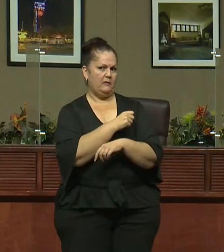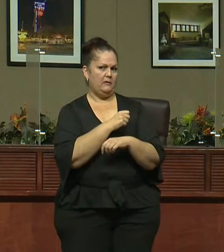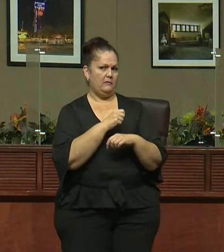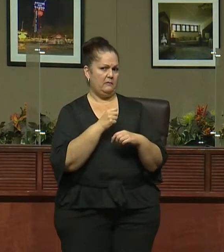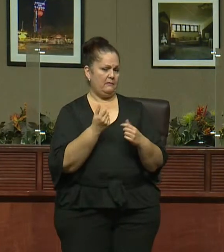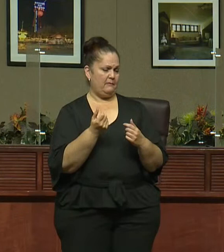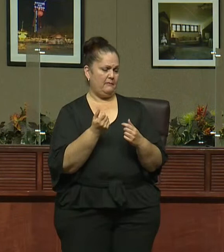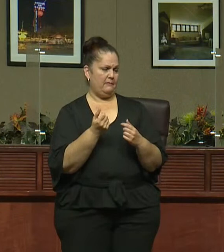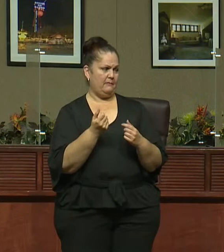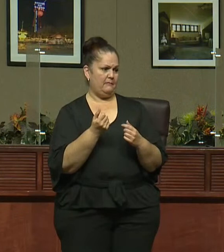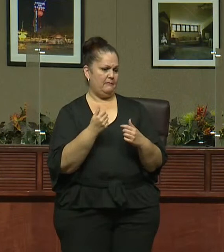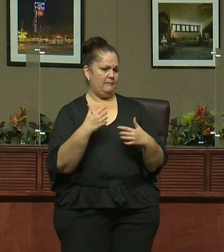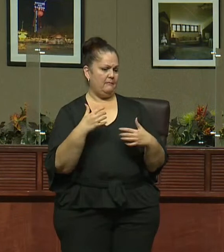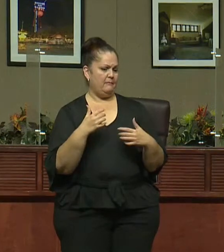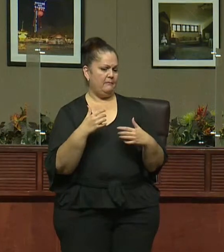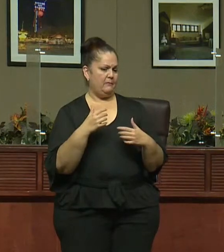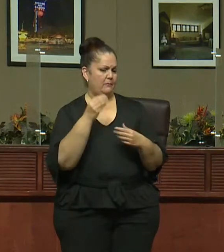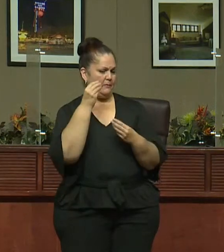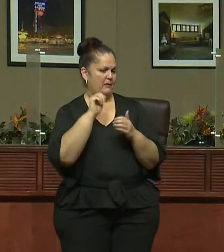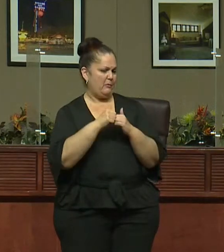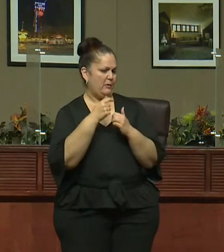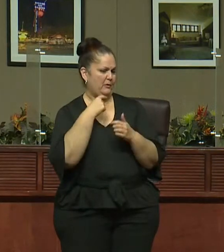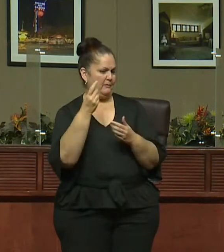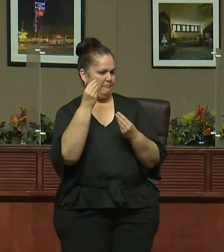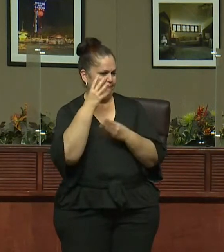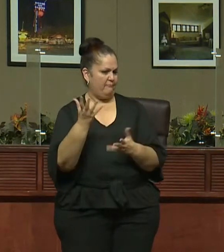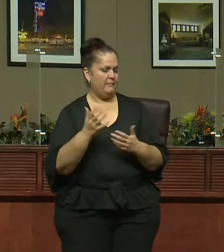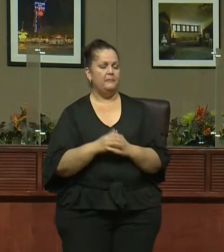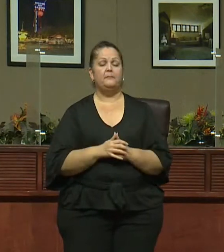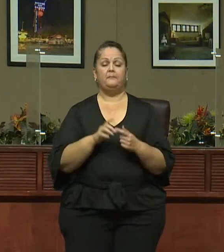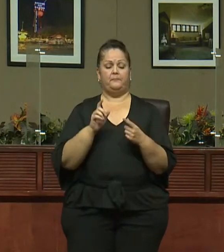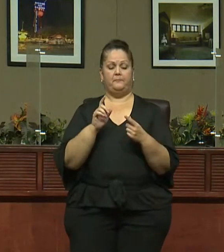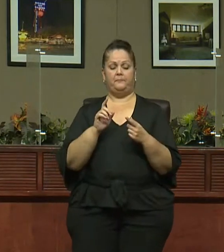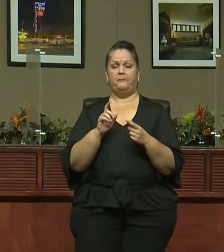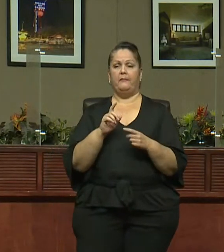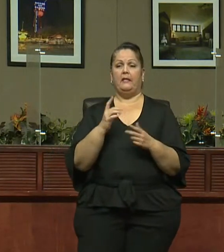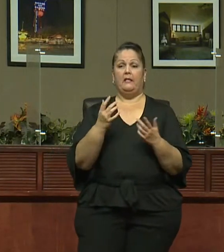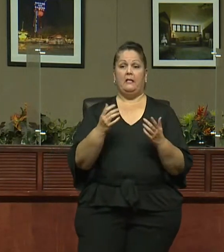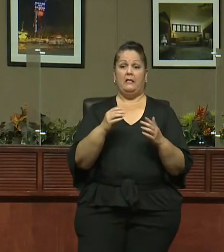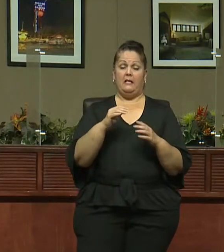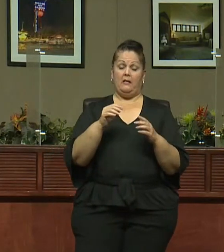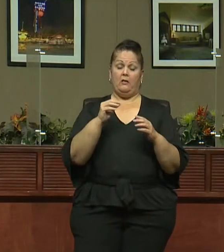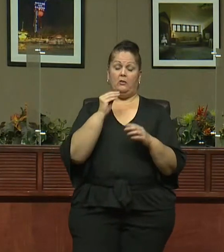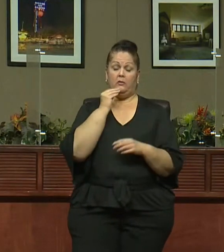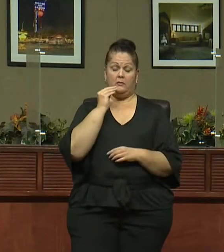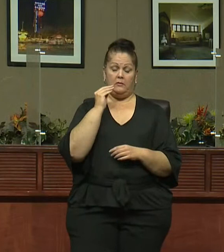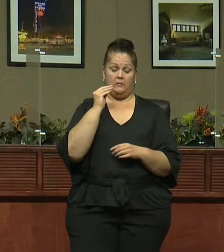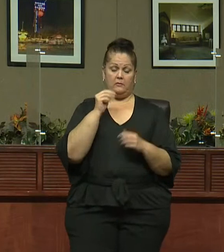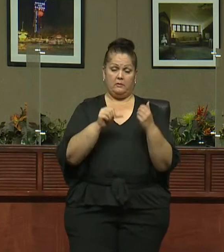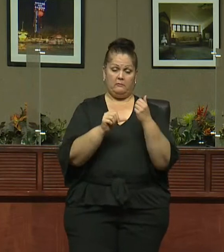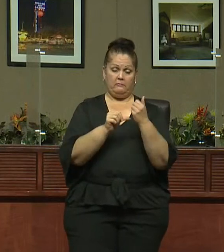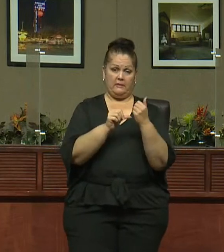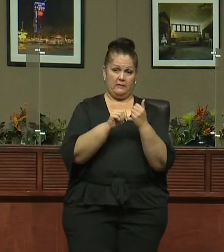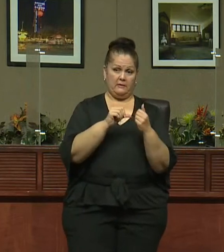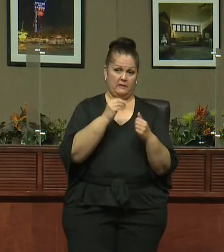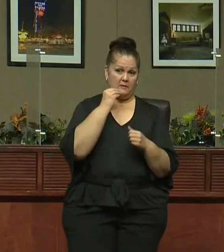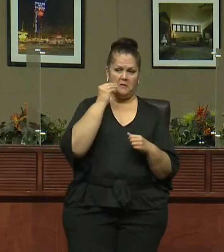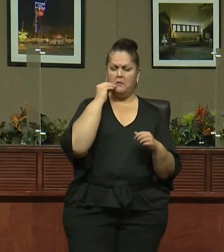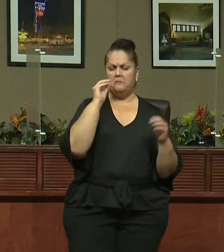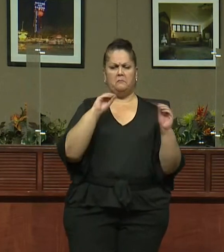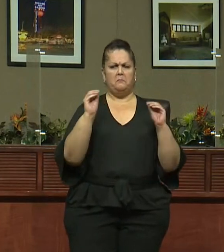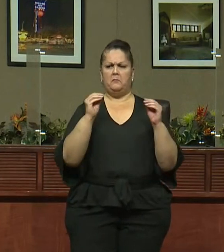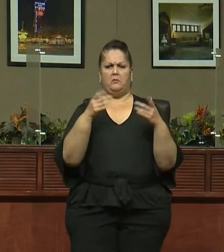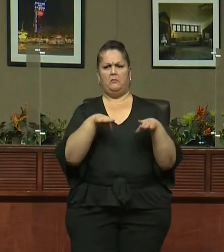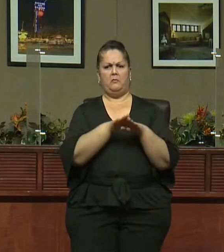it will affect them? So the lockdowns, now that I'm aware, we have any in lockdowns.